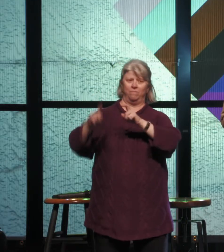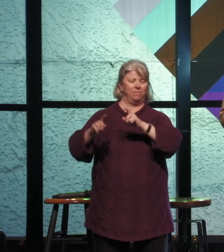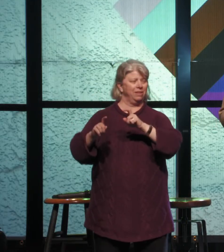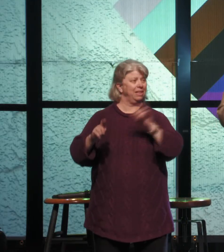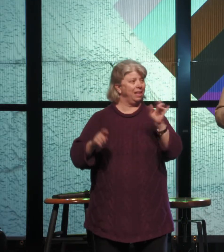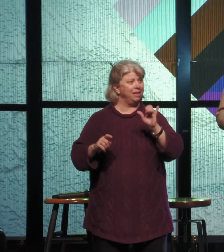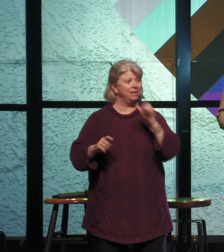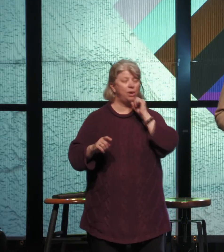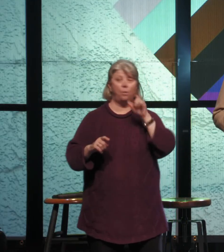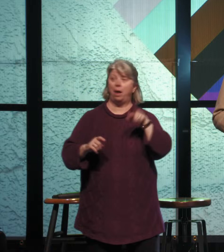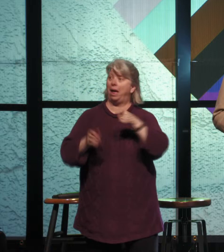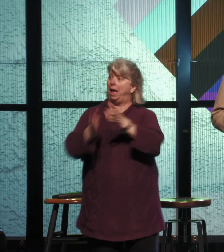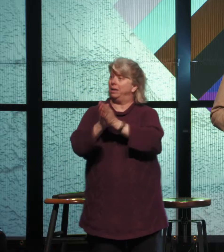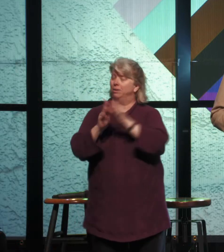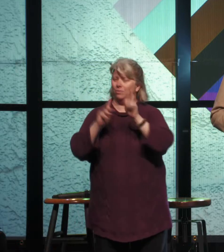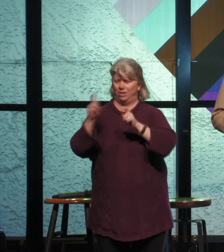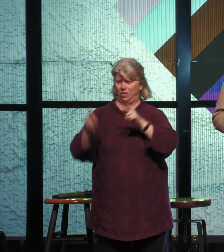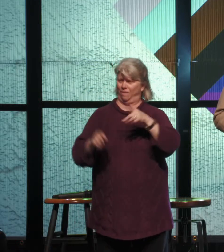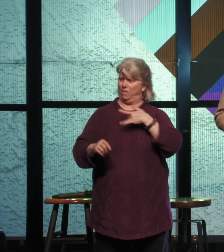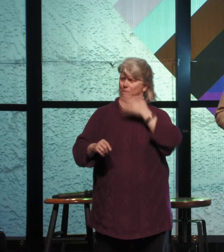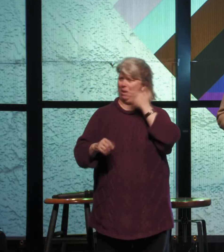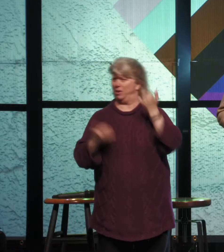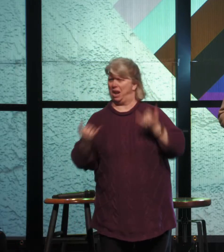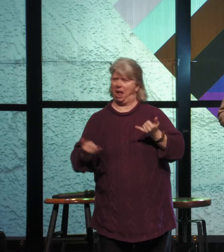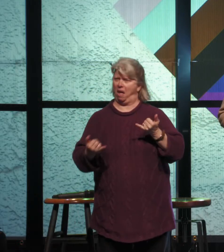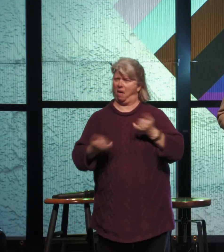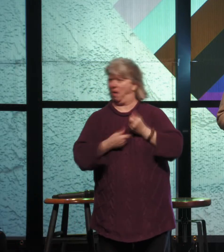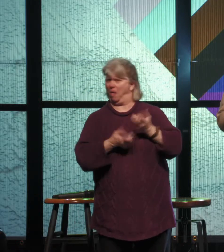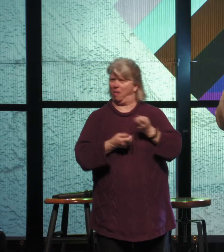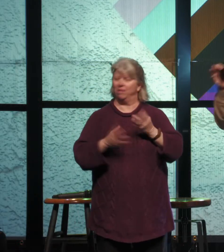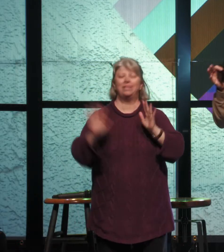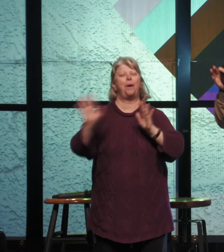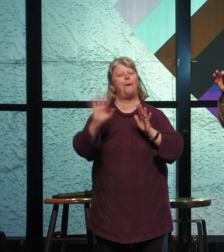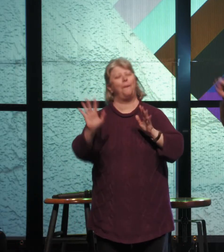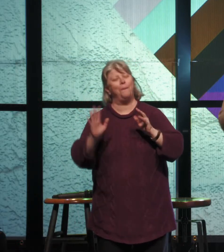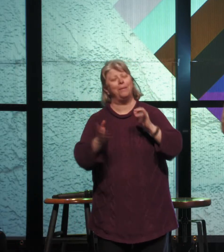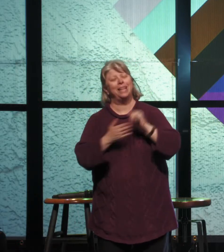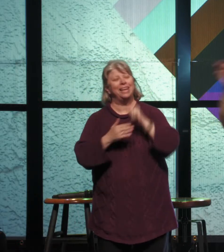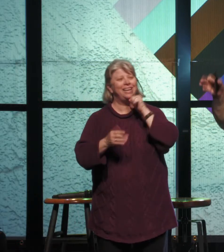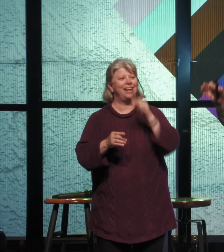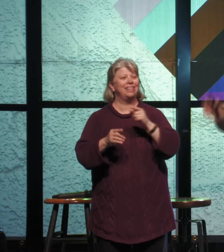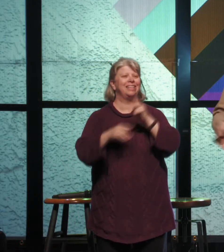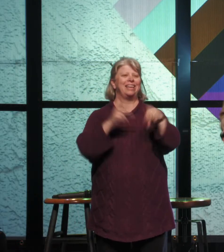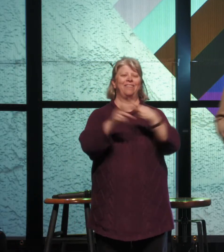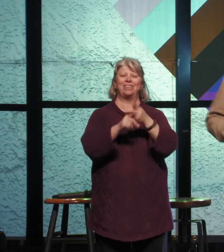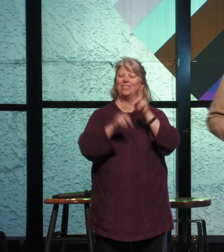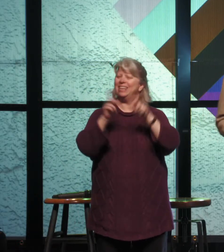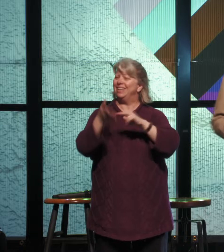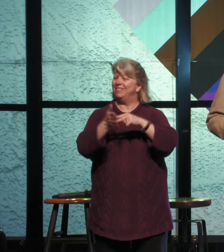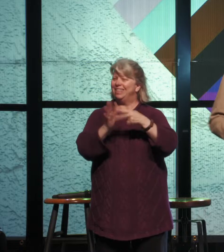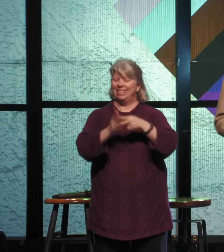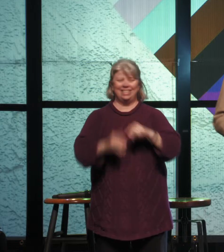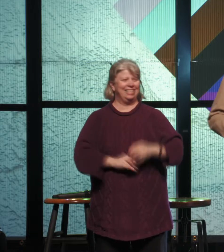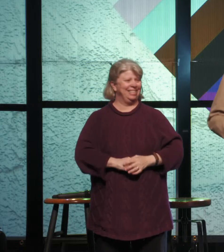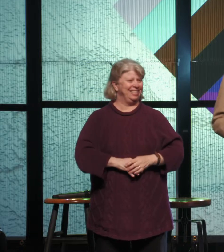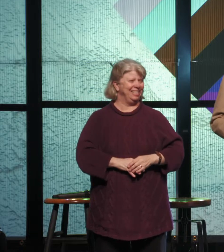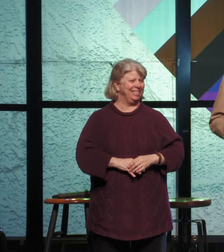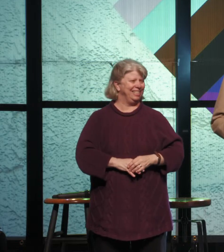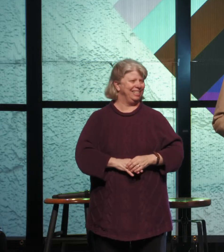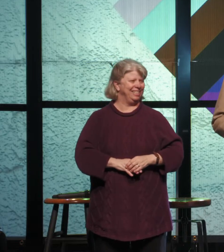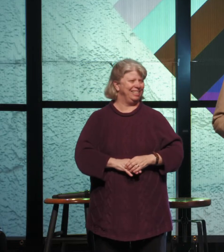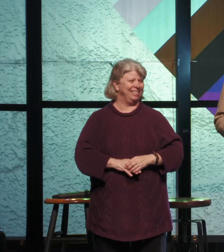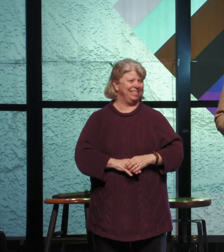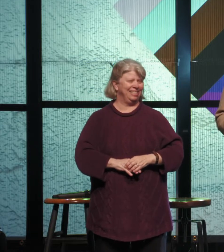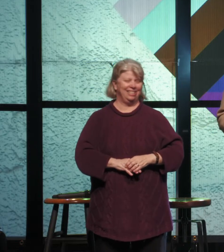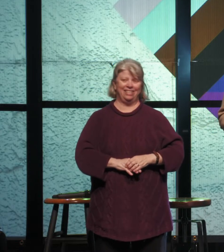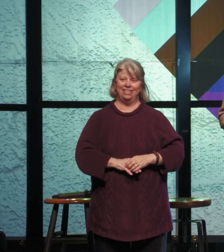like don't ask questions like, do you feel better now? You got that off your chest? Like, that's not the kind of question I'm talking about, right?